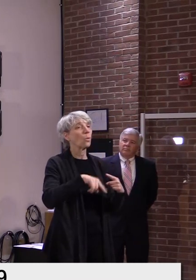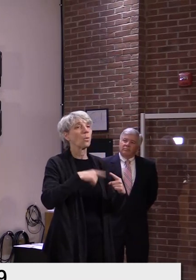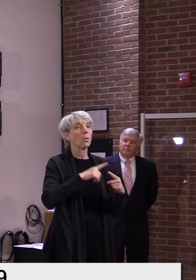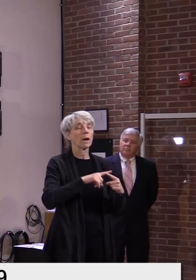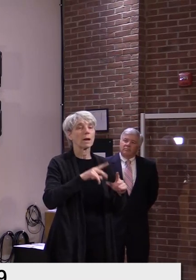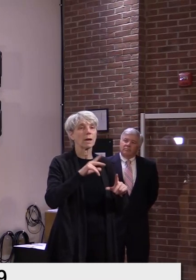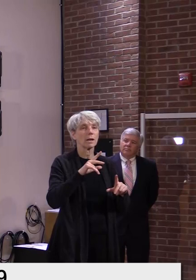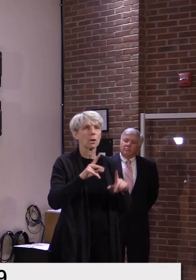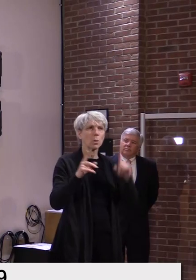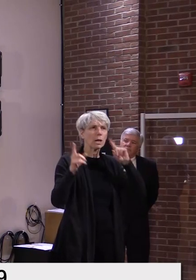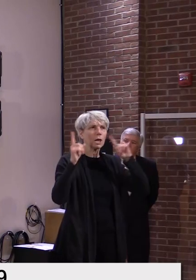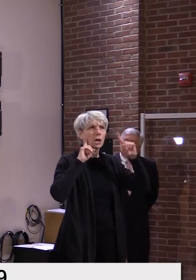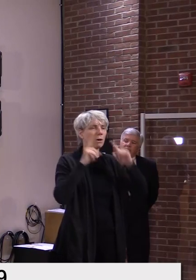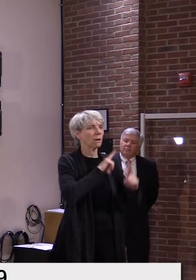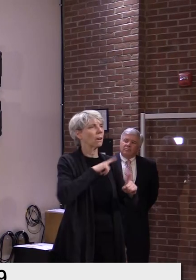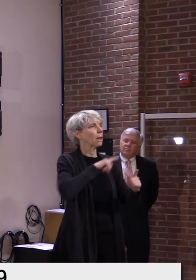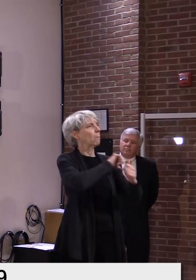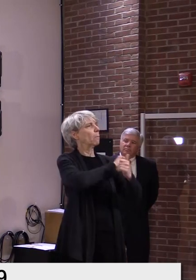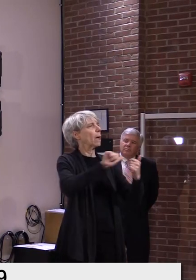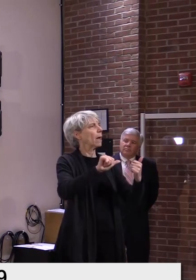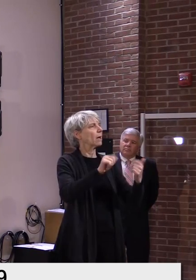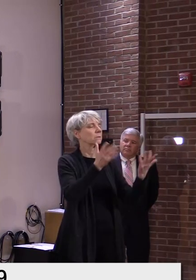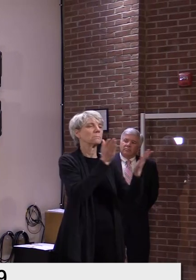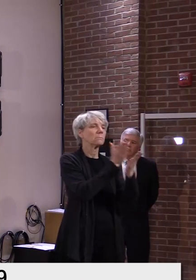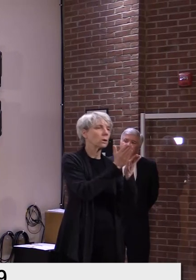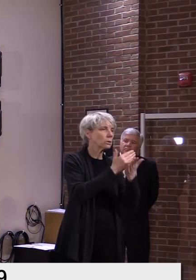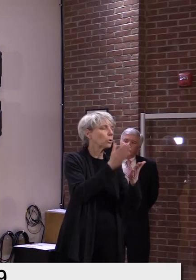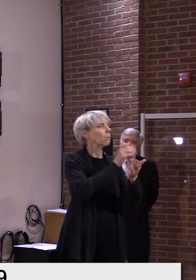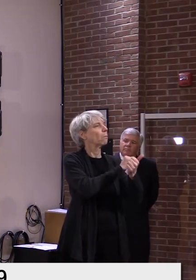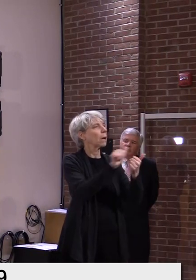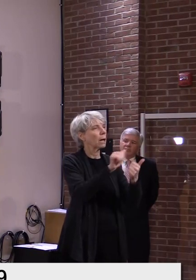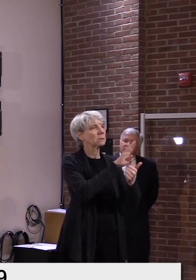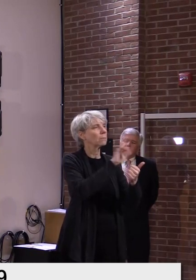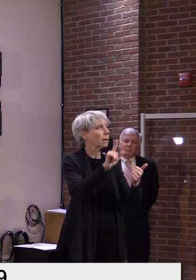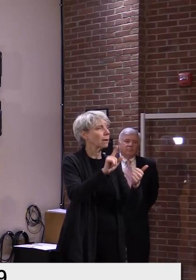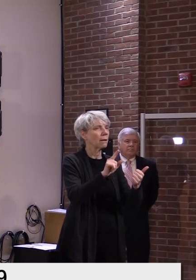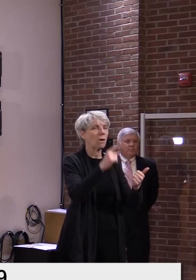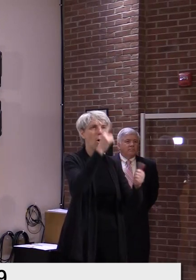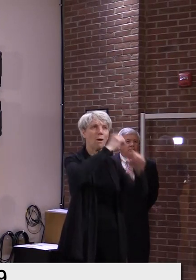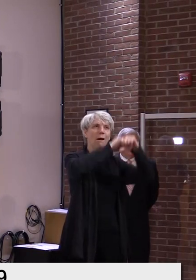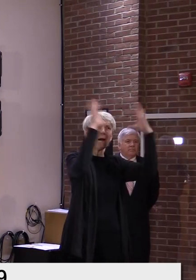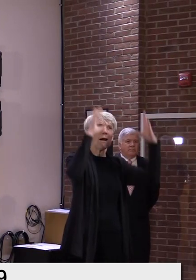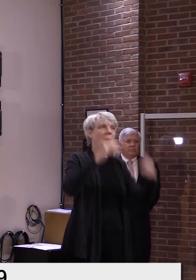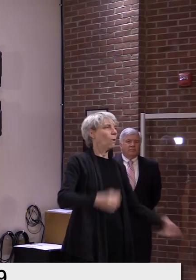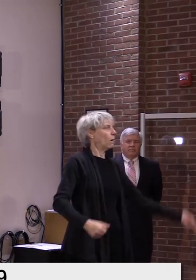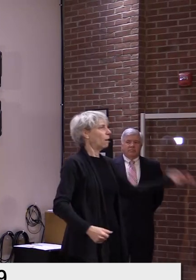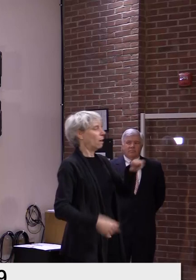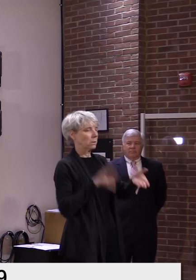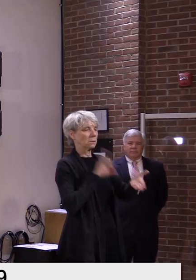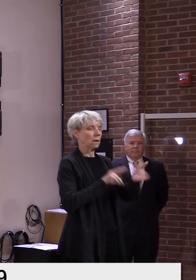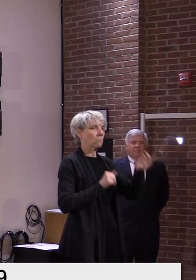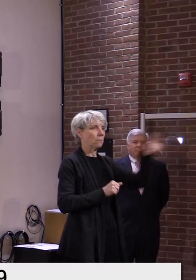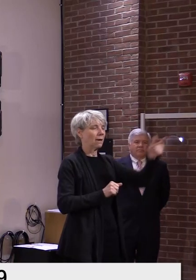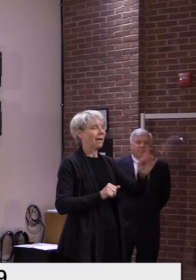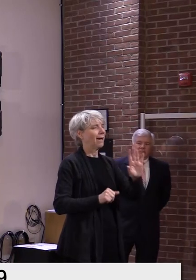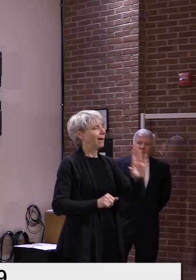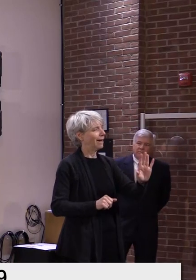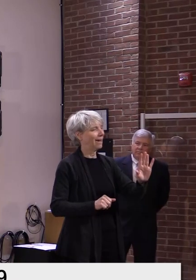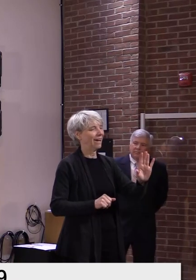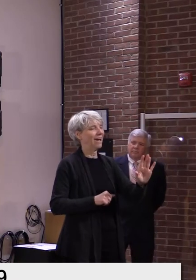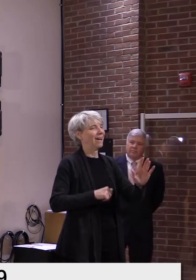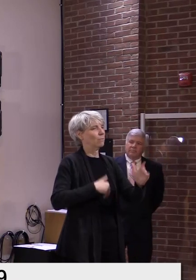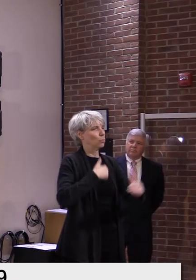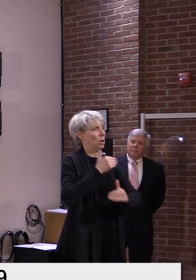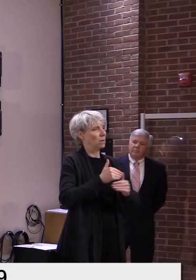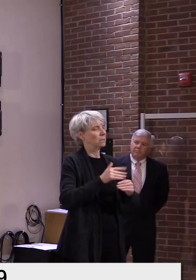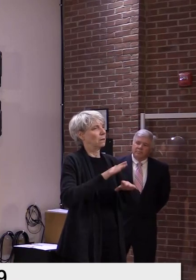of legislation passes in the legislature, they think it automatically just comes to my desk and is ready to be either